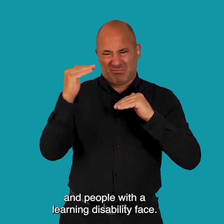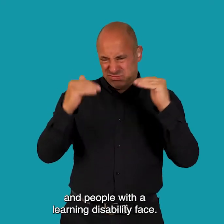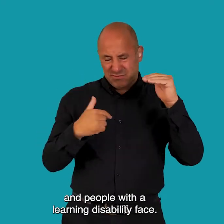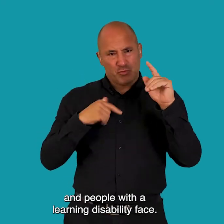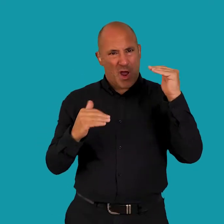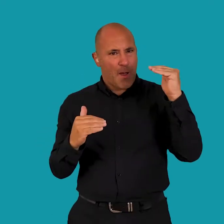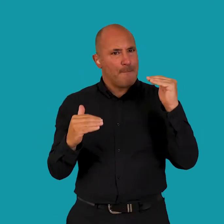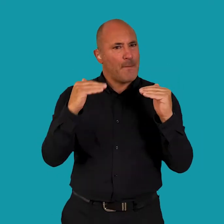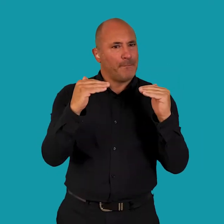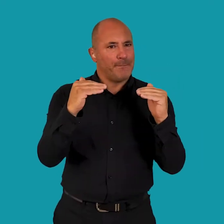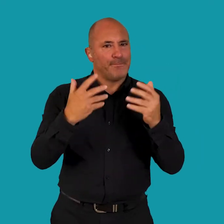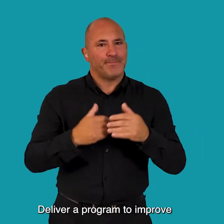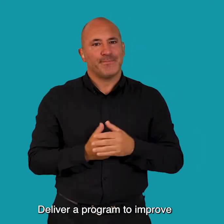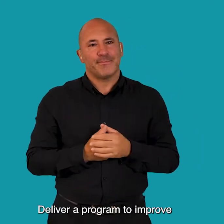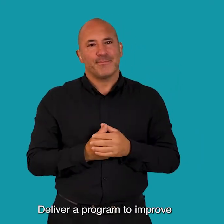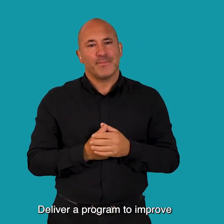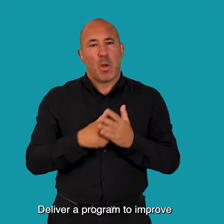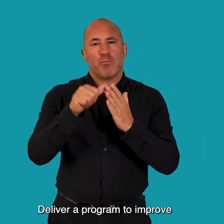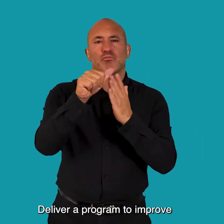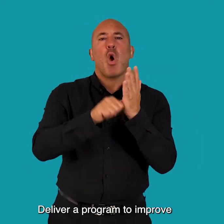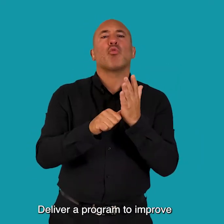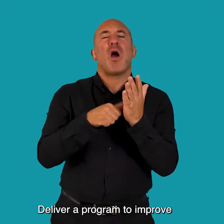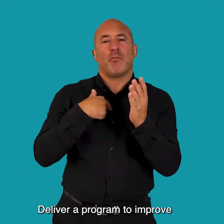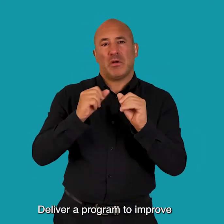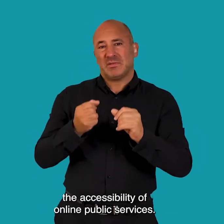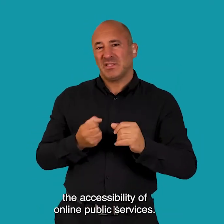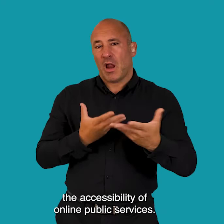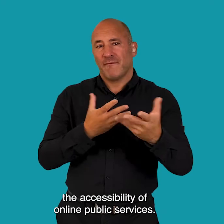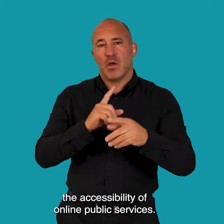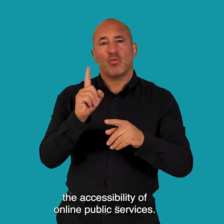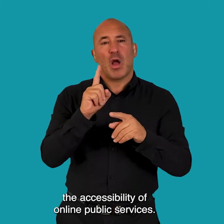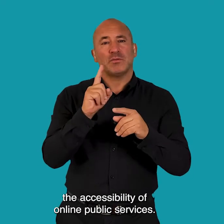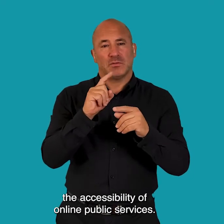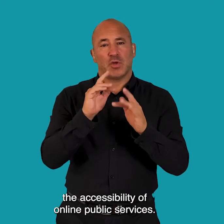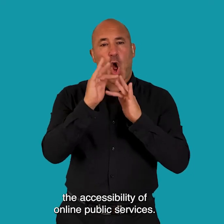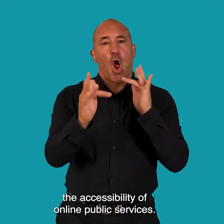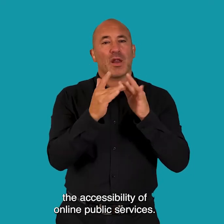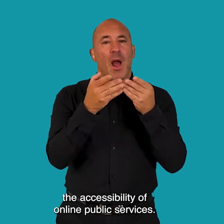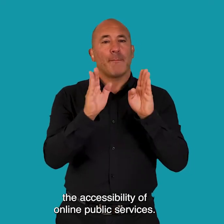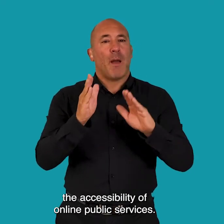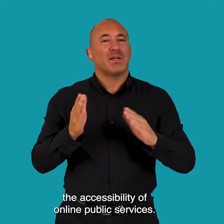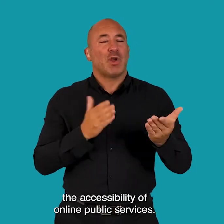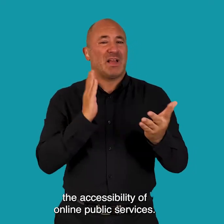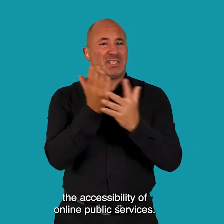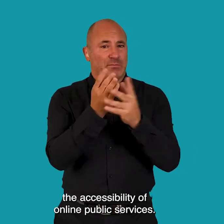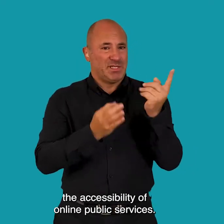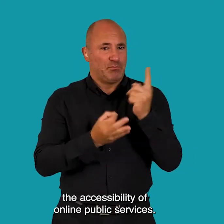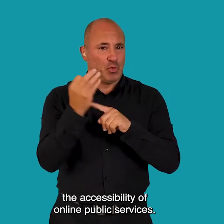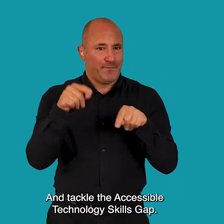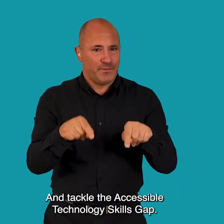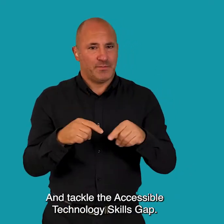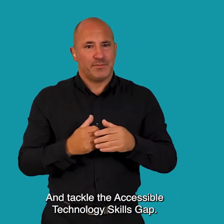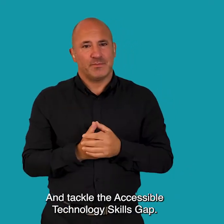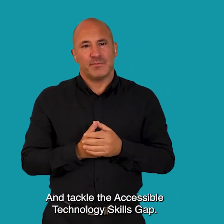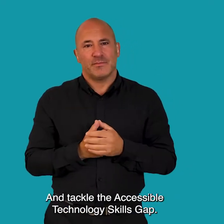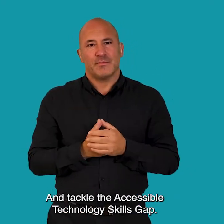face. Deliver a programme to improve the accessibility of online public services and tackle the